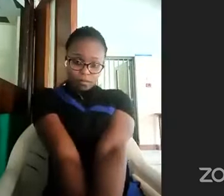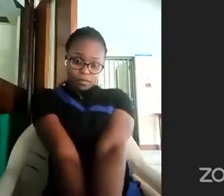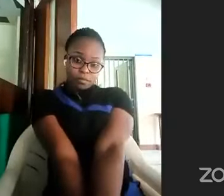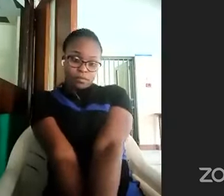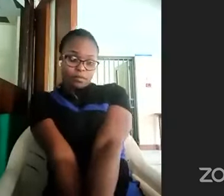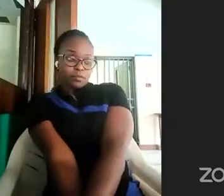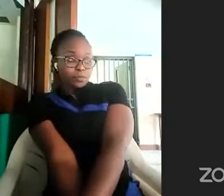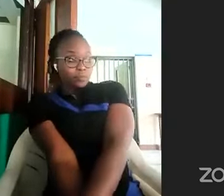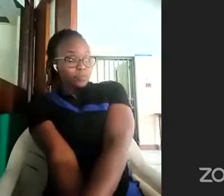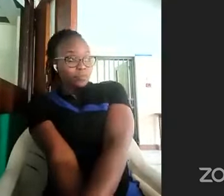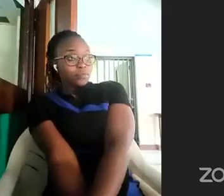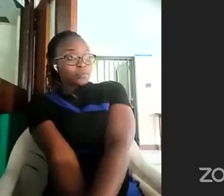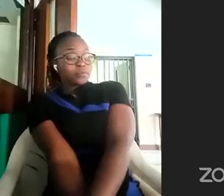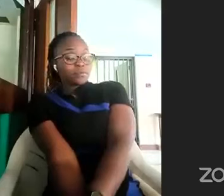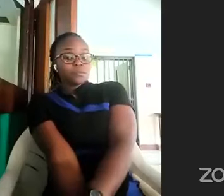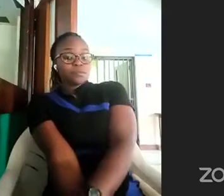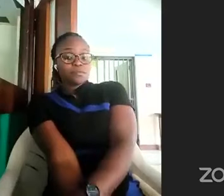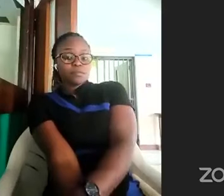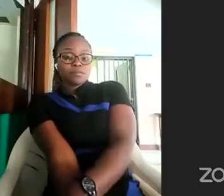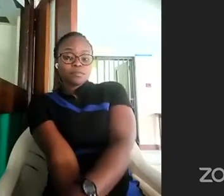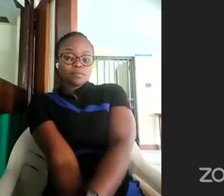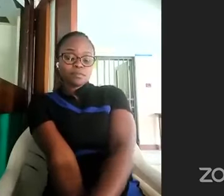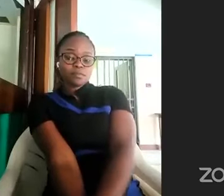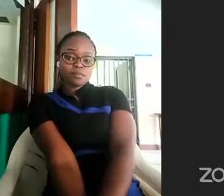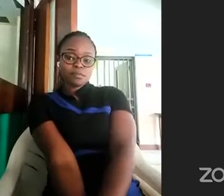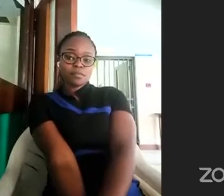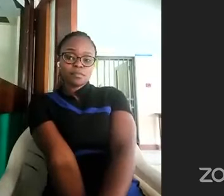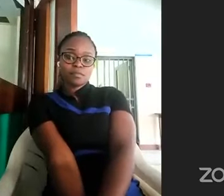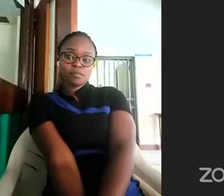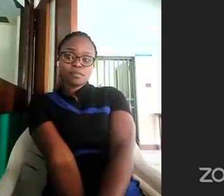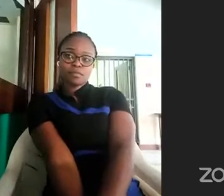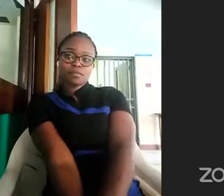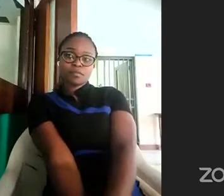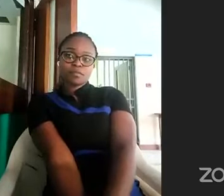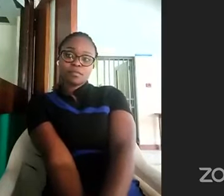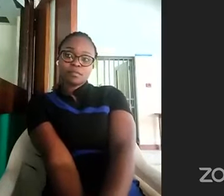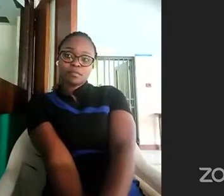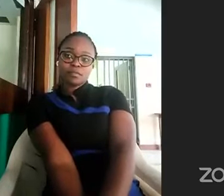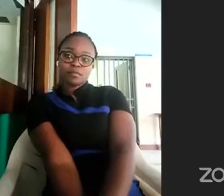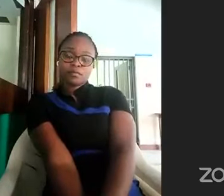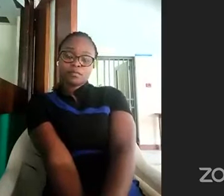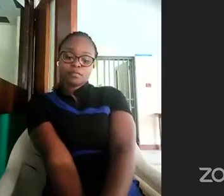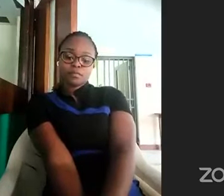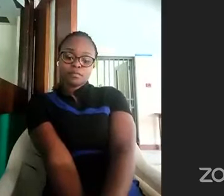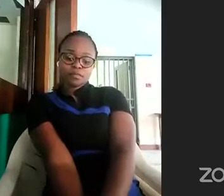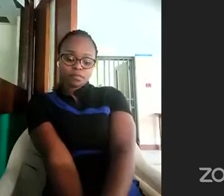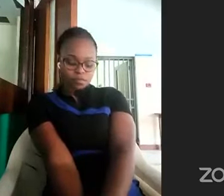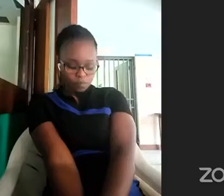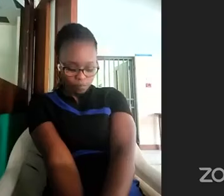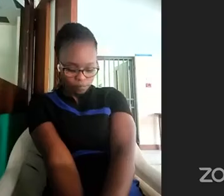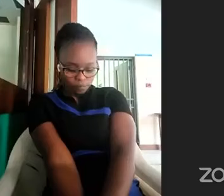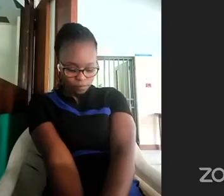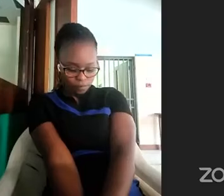If you have a question, kindly let us know you have a question and we'll reach out to you. At most 4 people, kindly. Thank you.